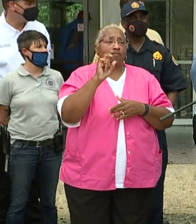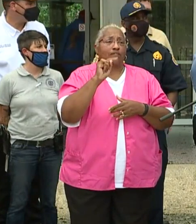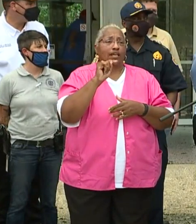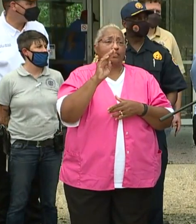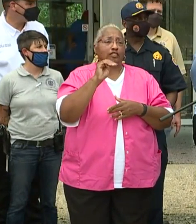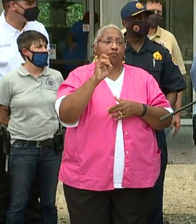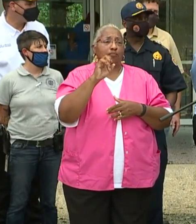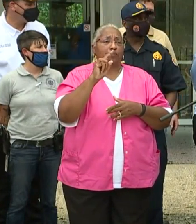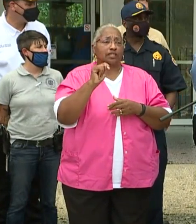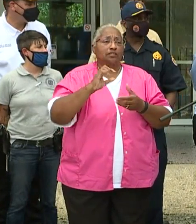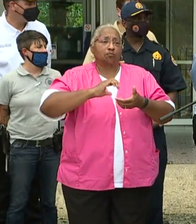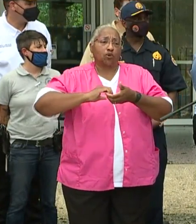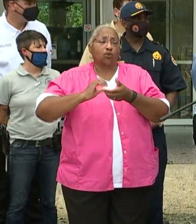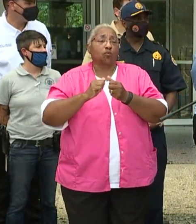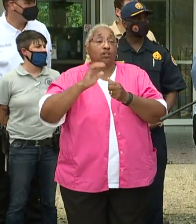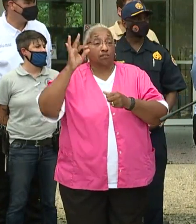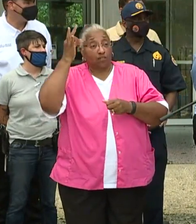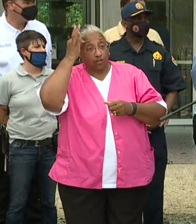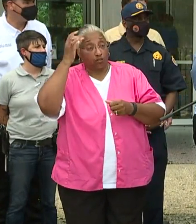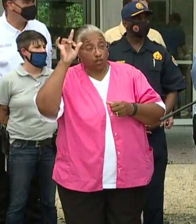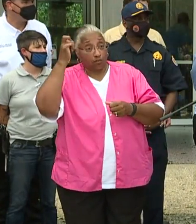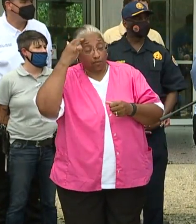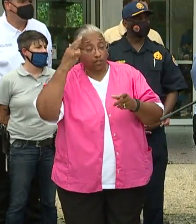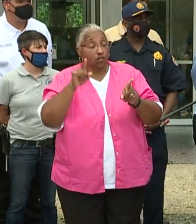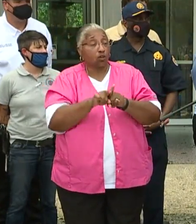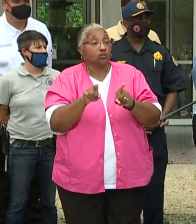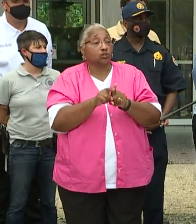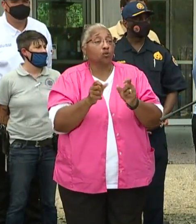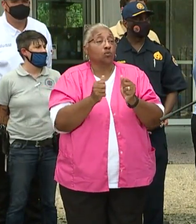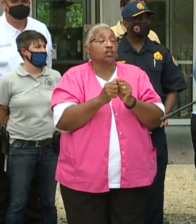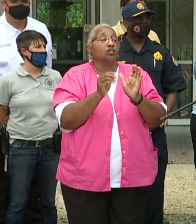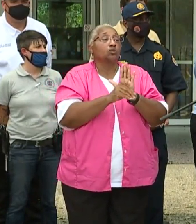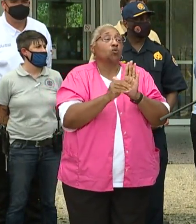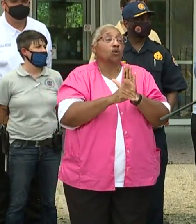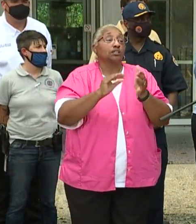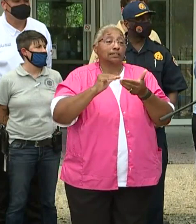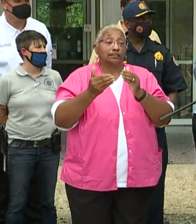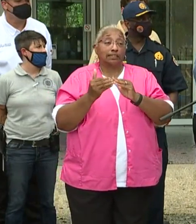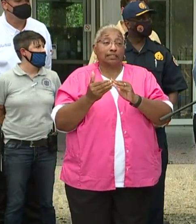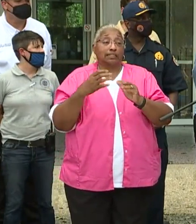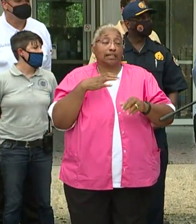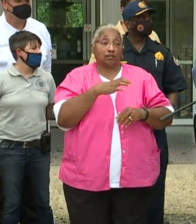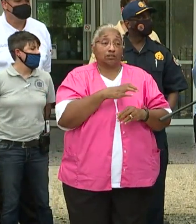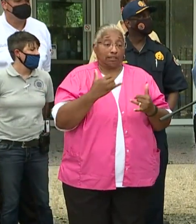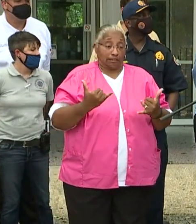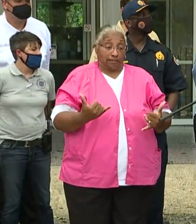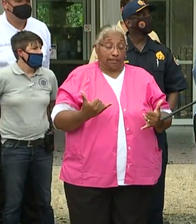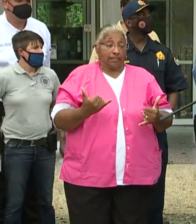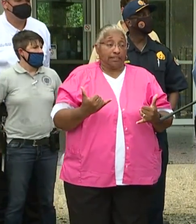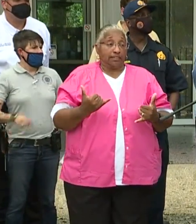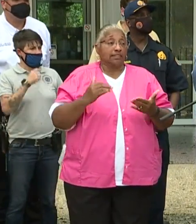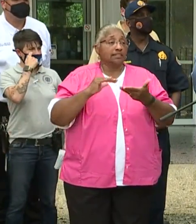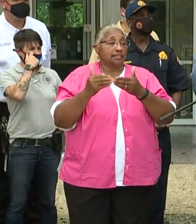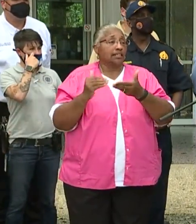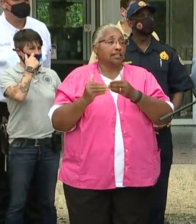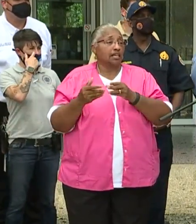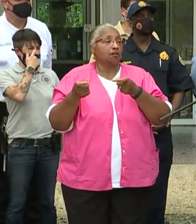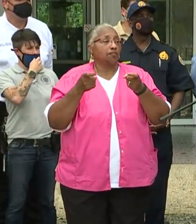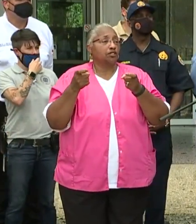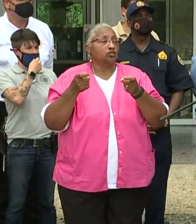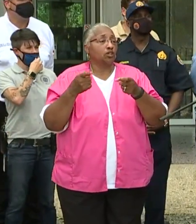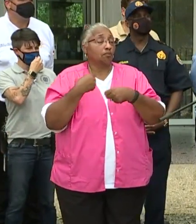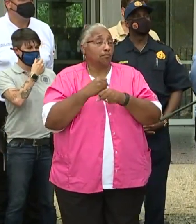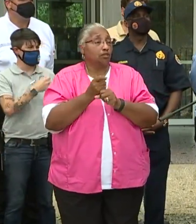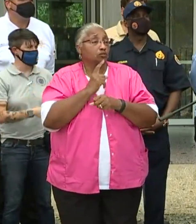with our federal government, but also with the New Orleans City Council and this city administration across the board, with